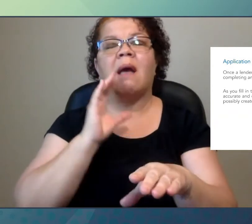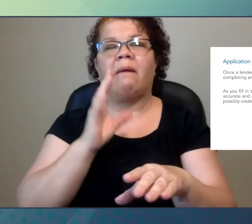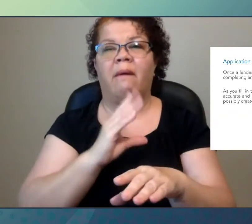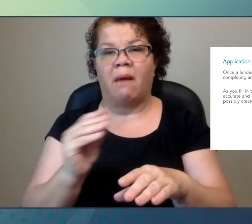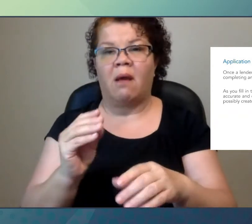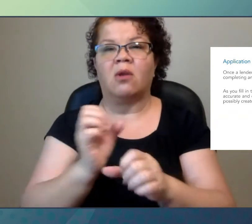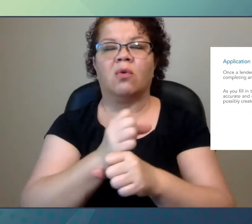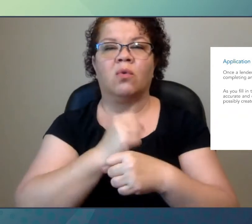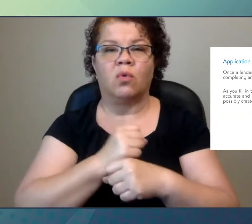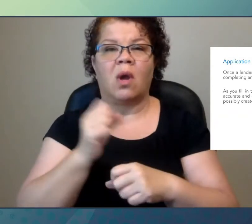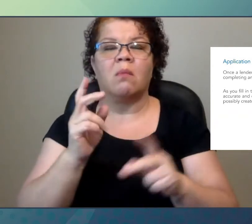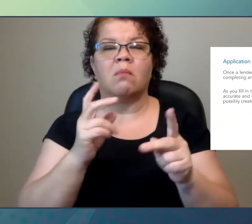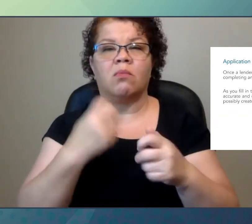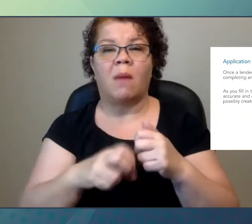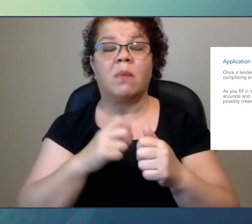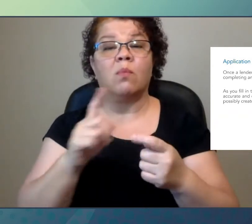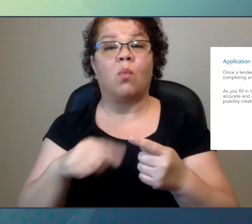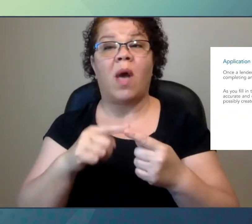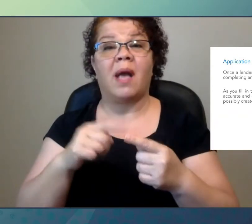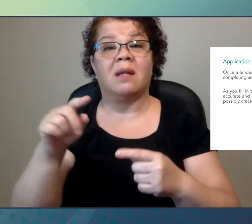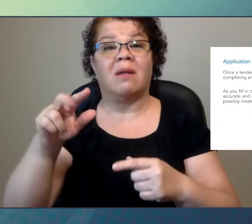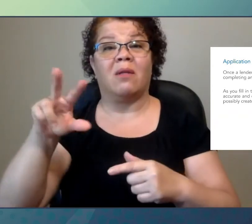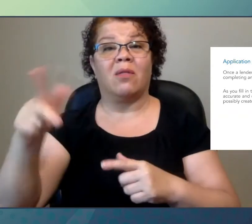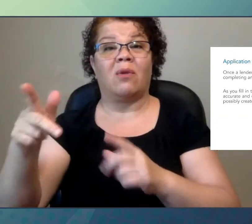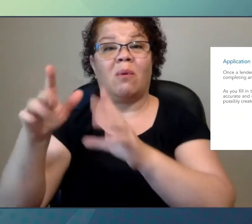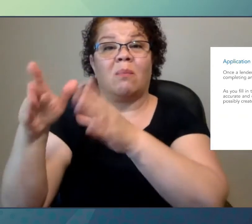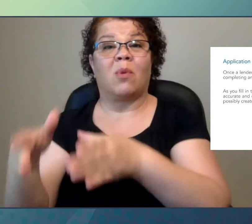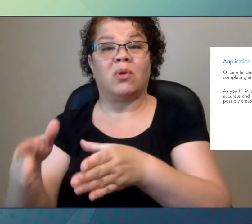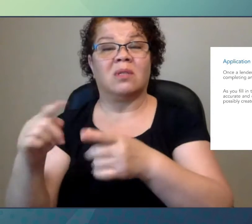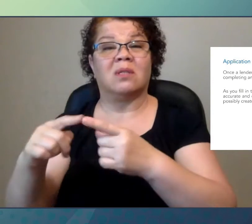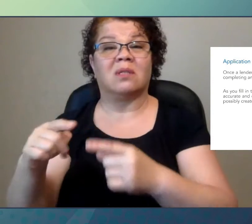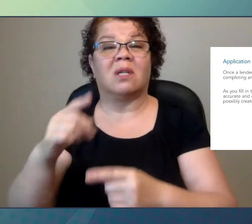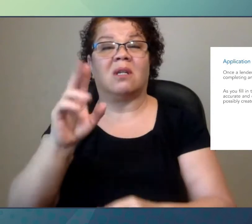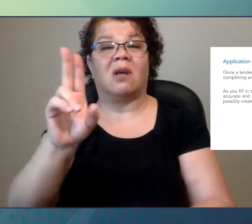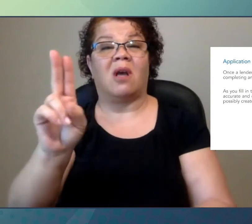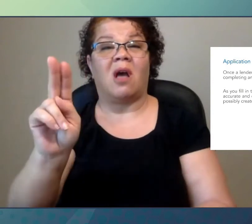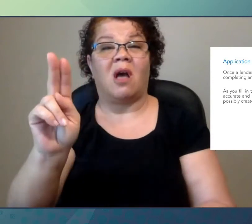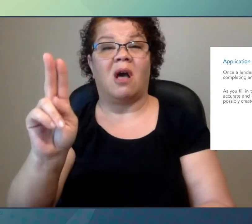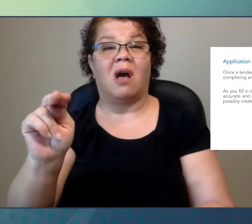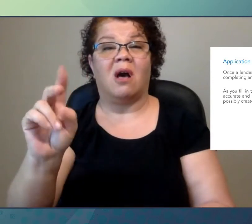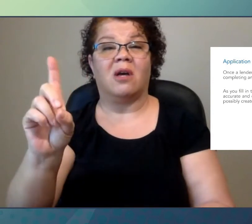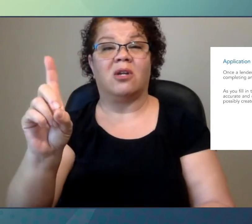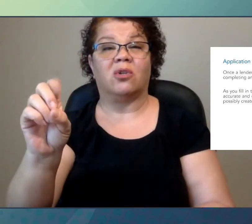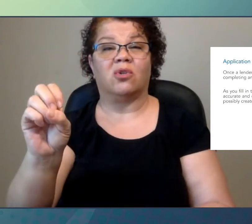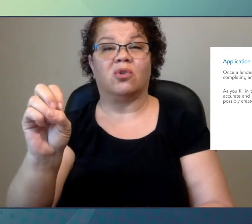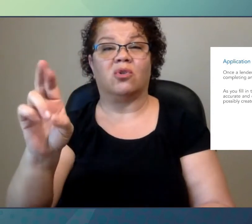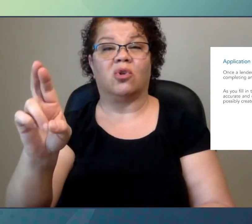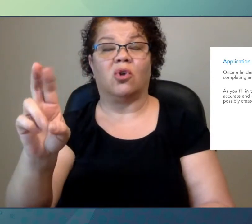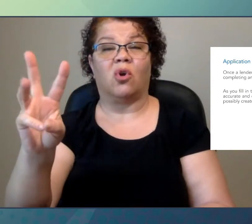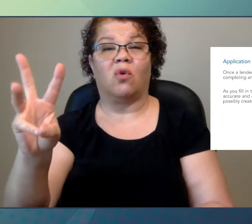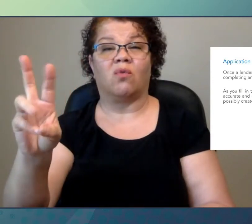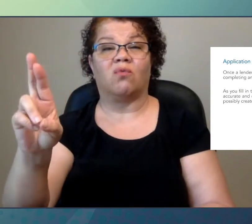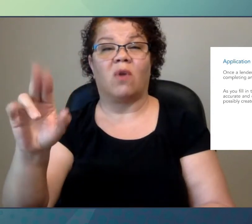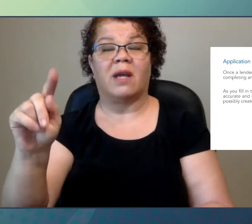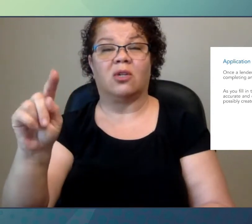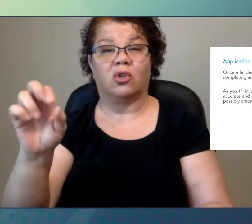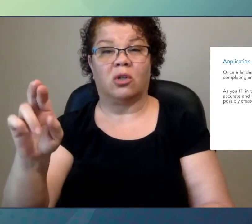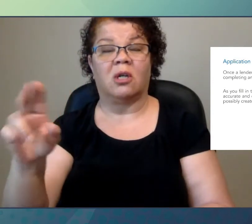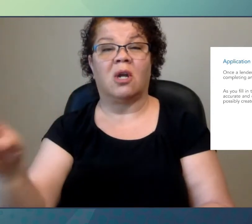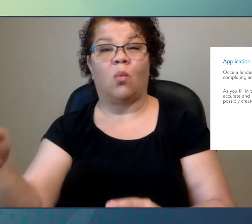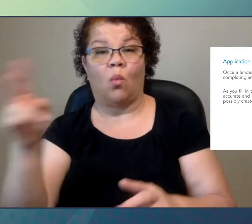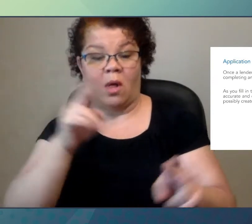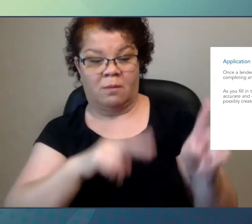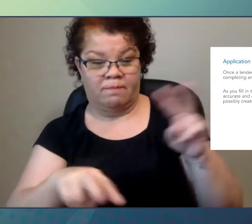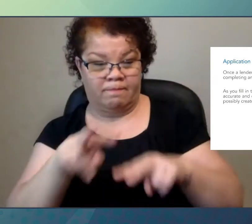underwriter reviews the package. You know, that could be, you know, incorrect name, incorrect social